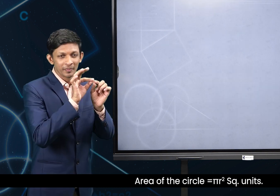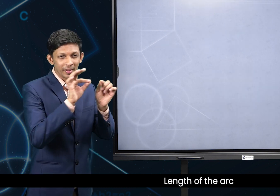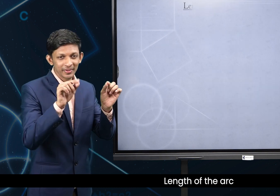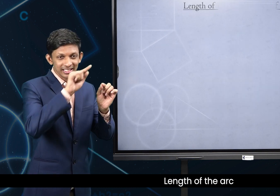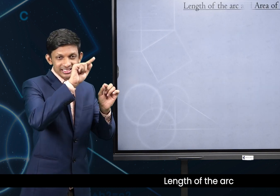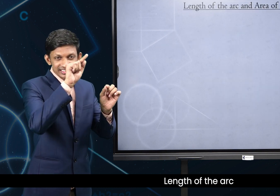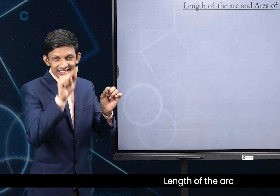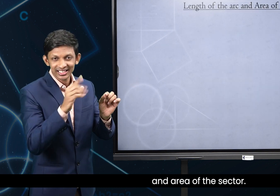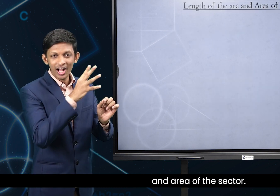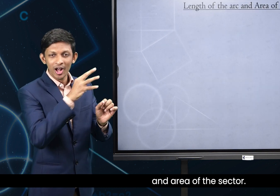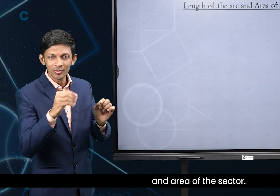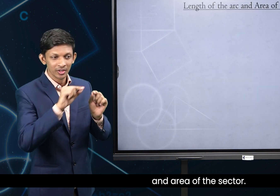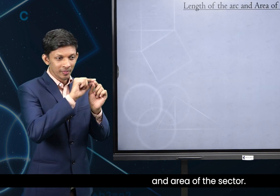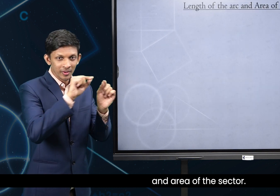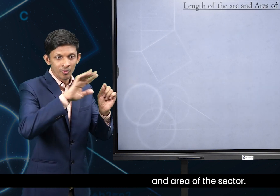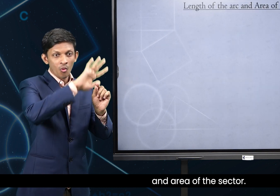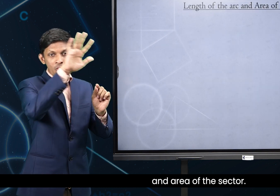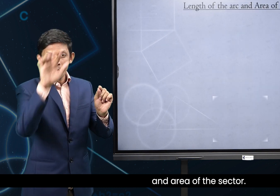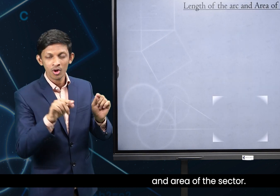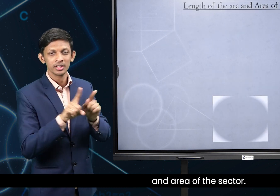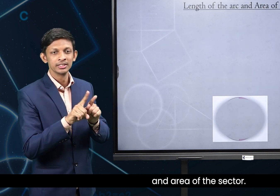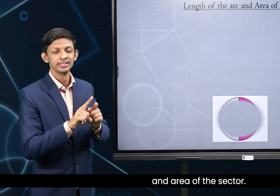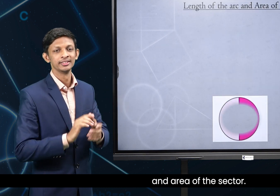Length of the arc and area of the sector.